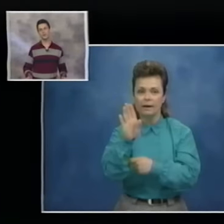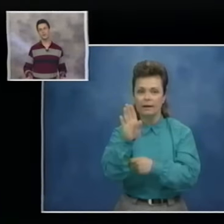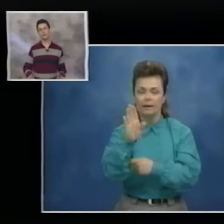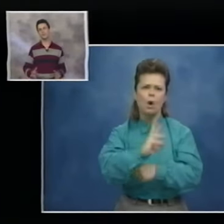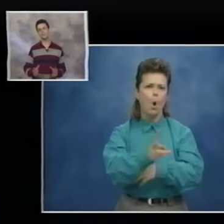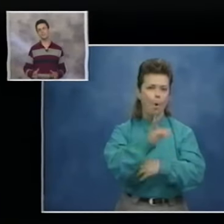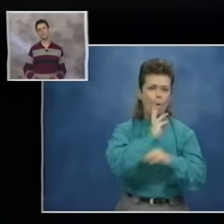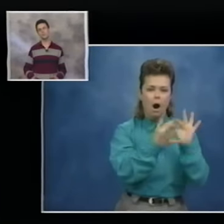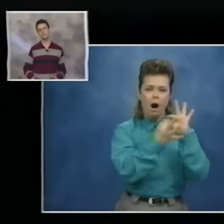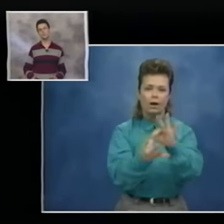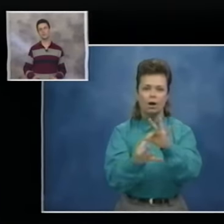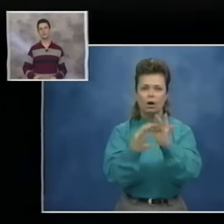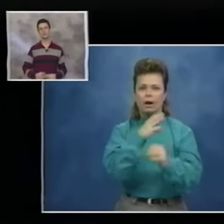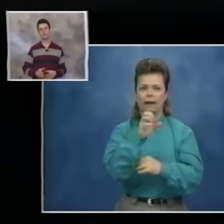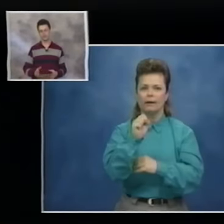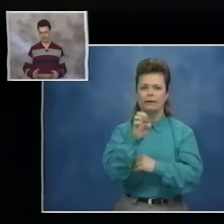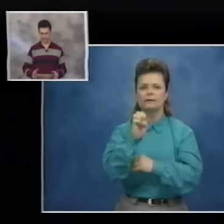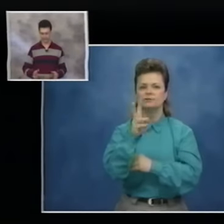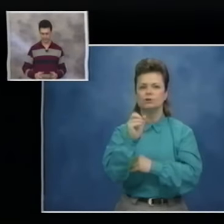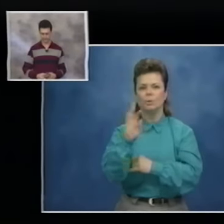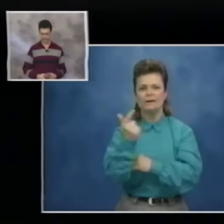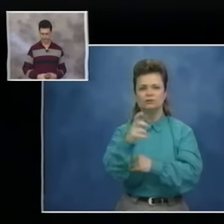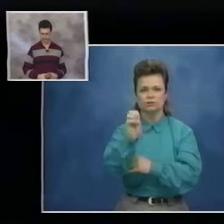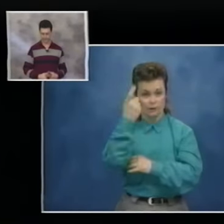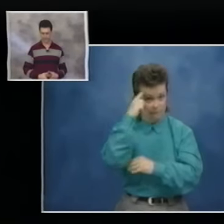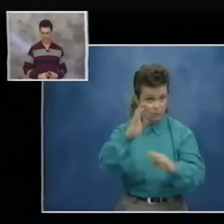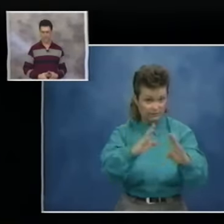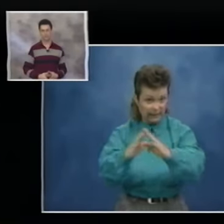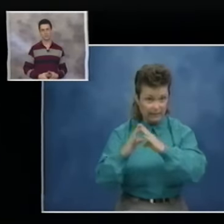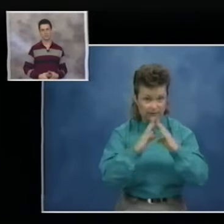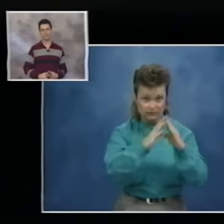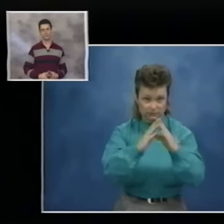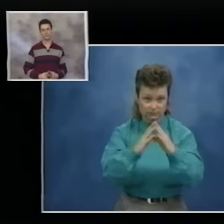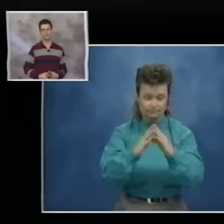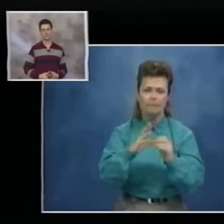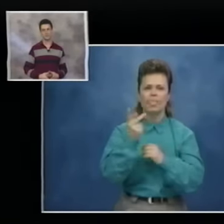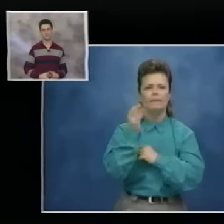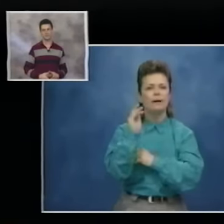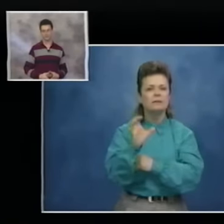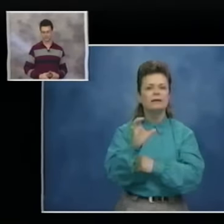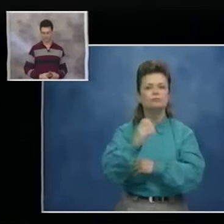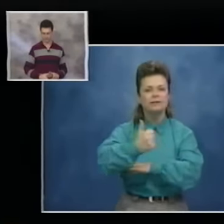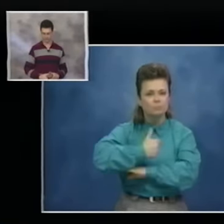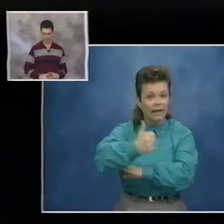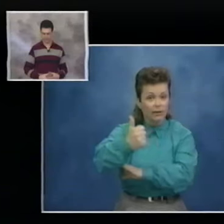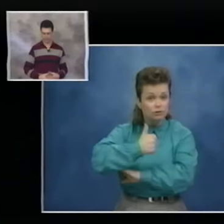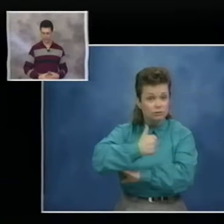water and sewage for cities, public transportation,